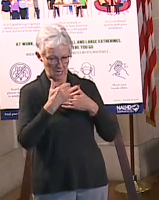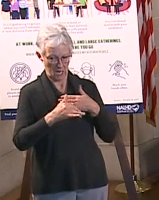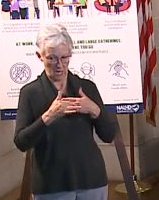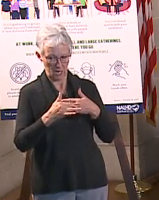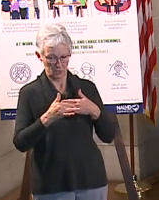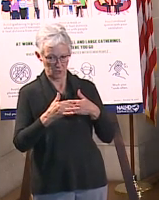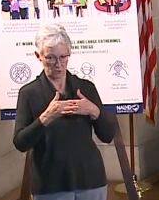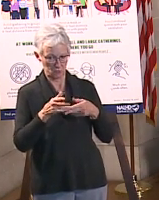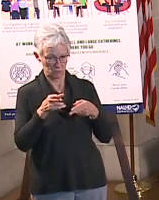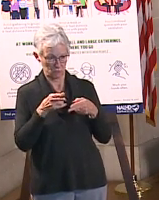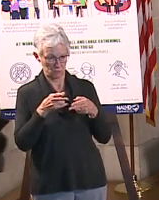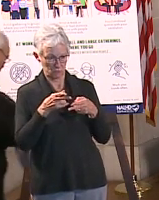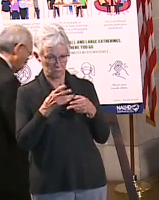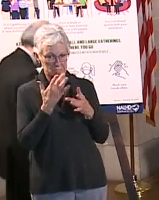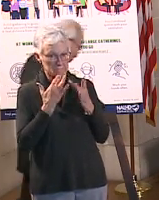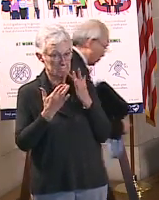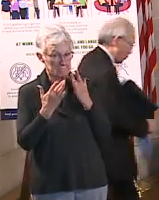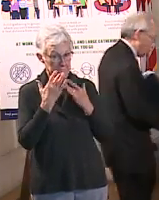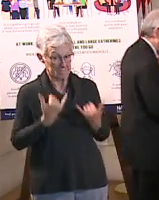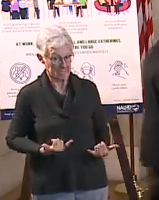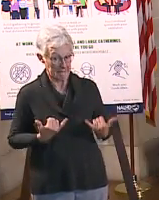quick?